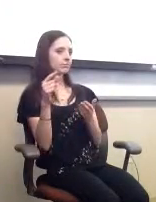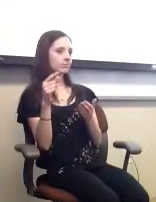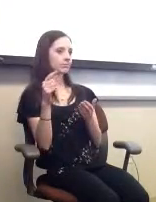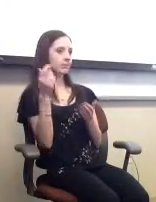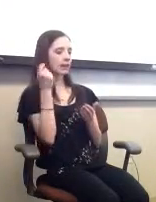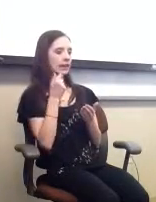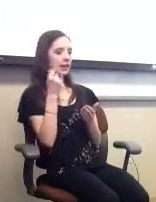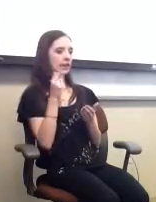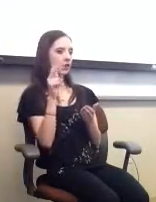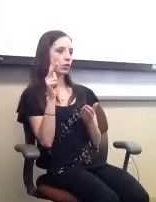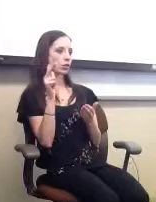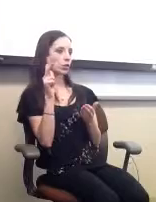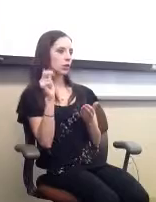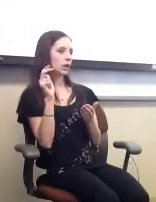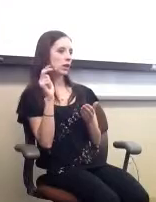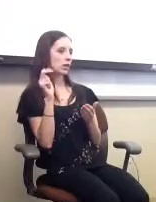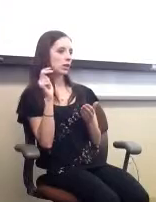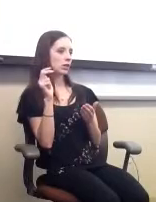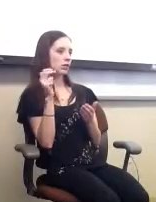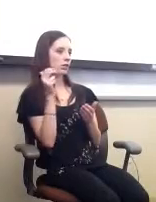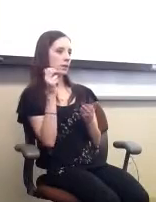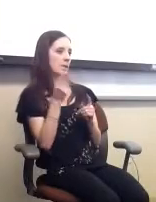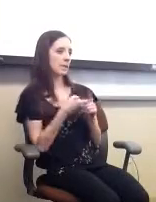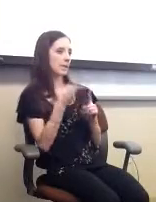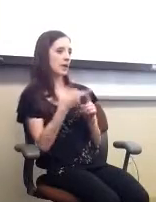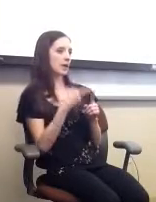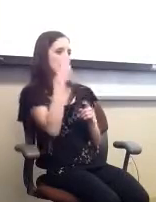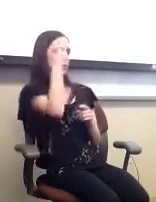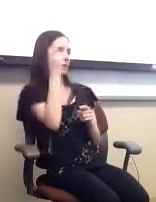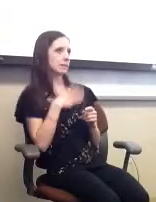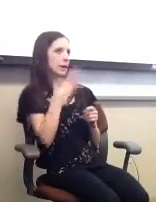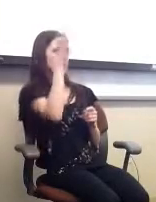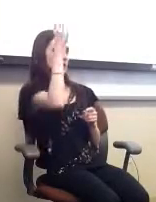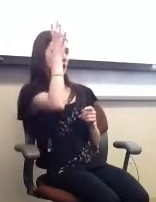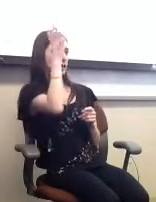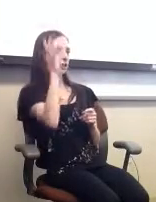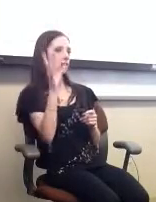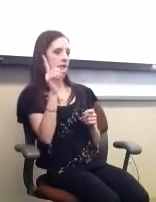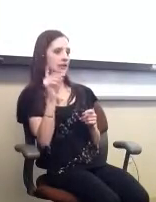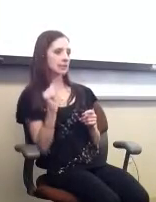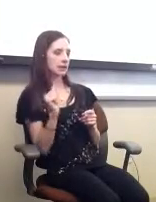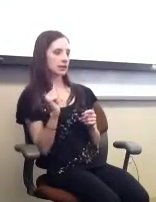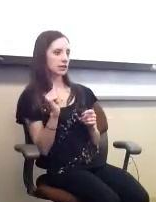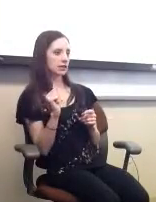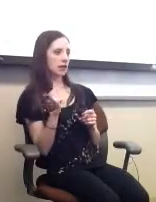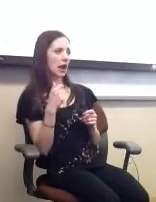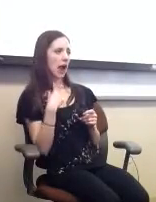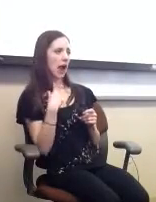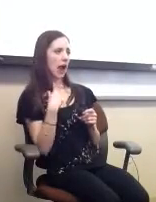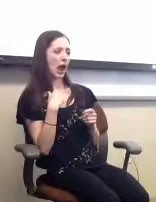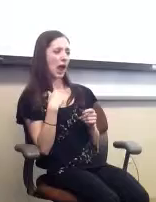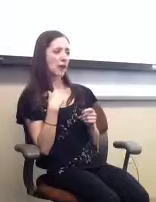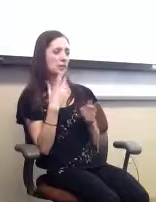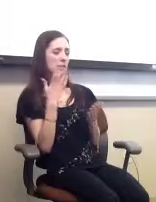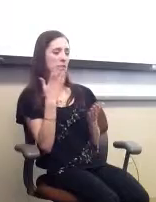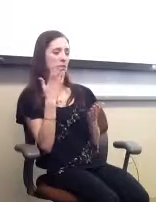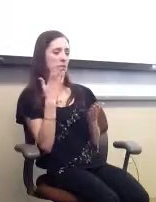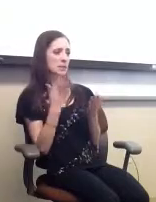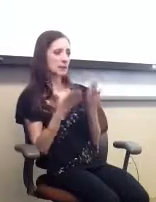I would consult on that one. Because I've heard district directors go both ways on that particular one. In the truest